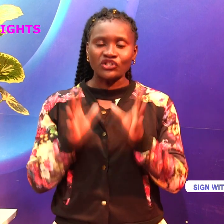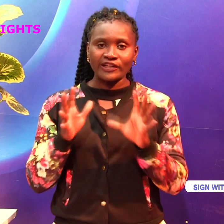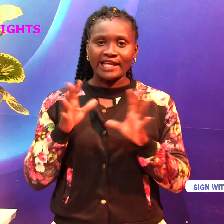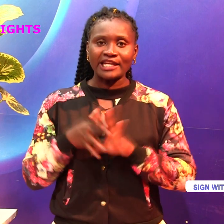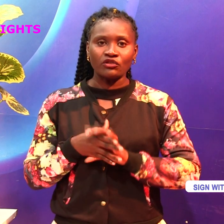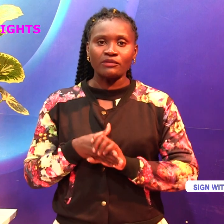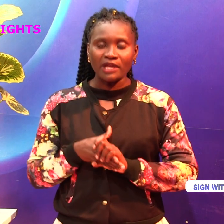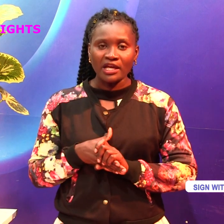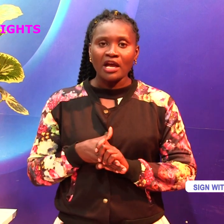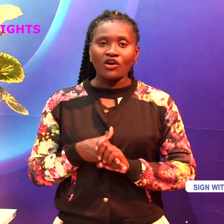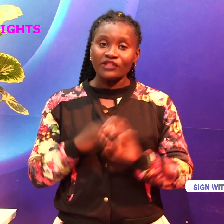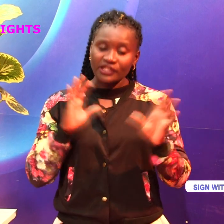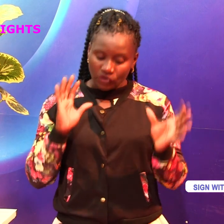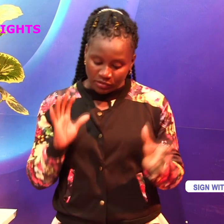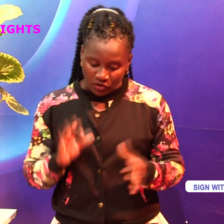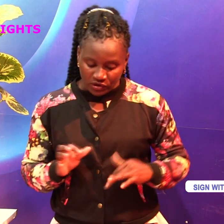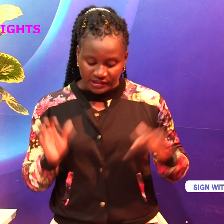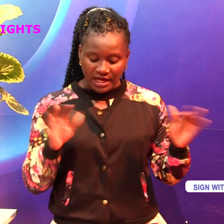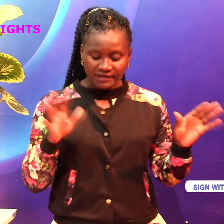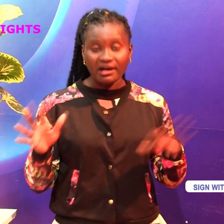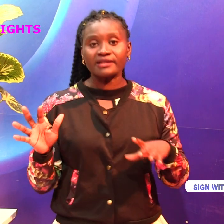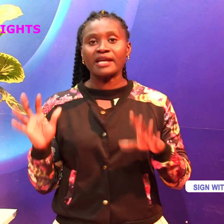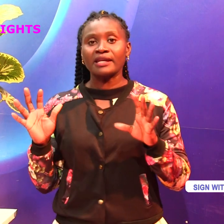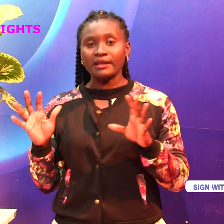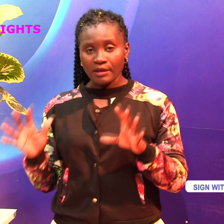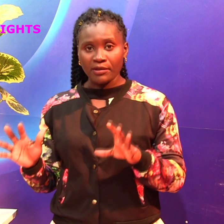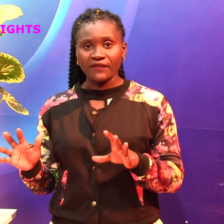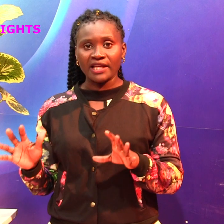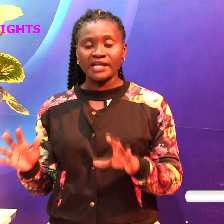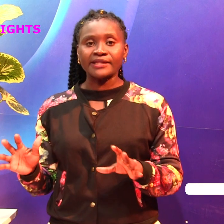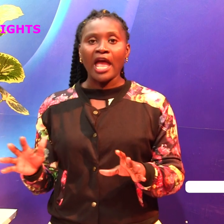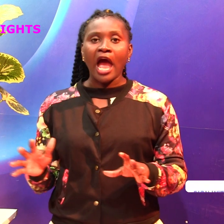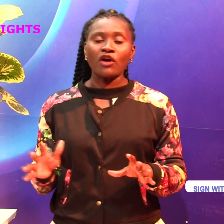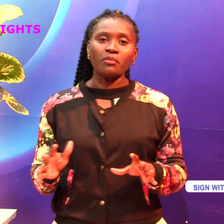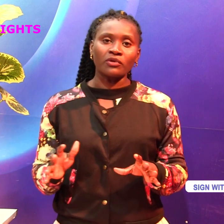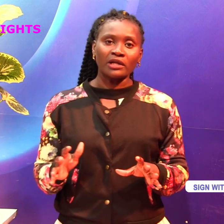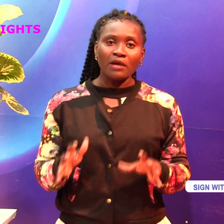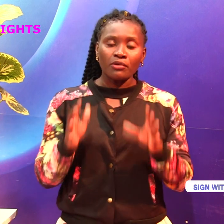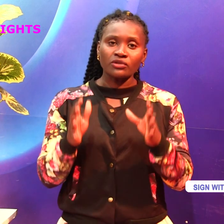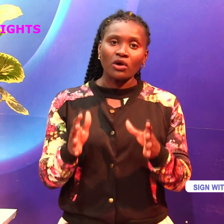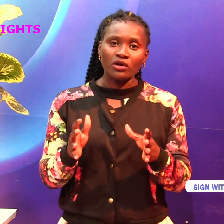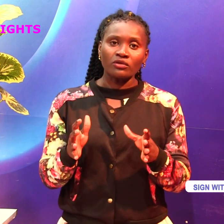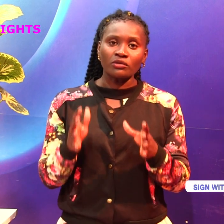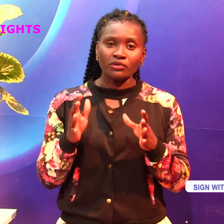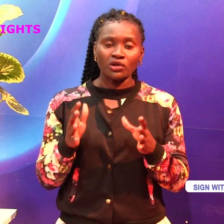enjoyed learning with me on this topic on child rights and privileges. I hope we'll put on